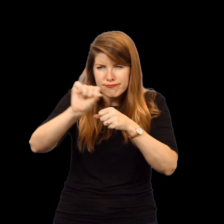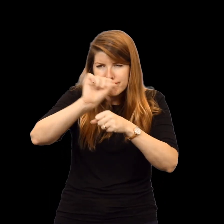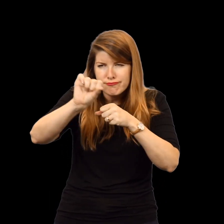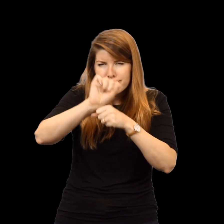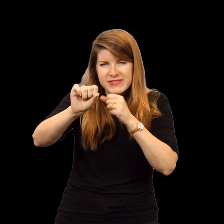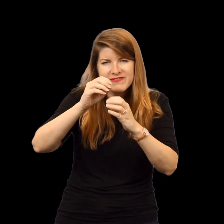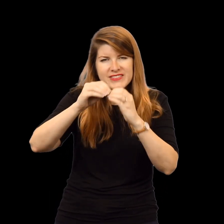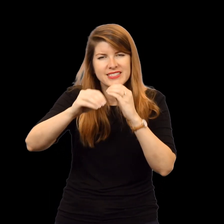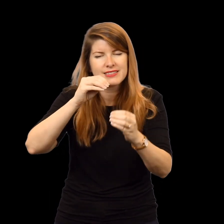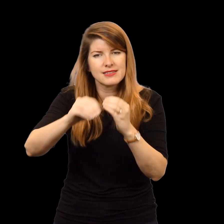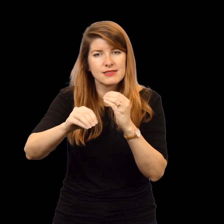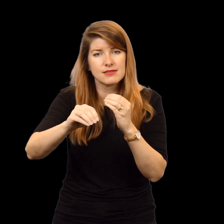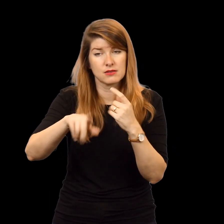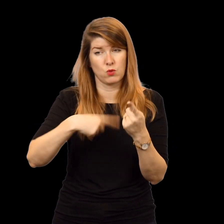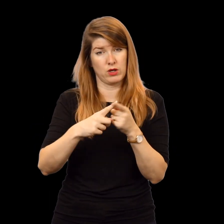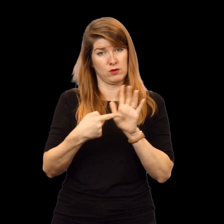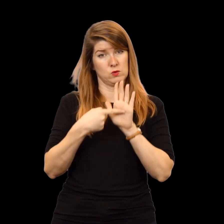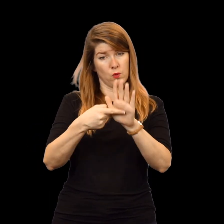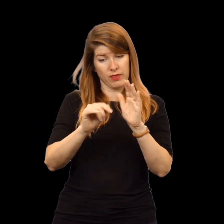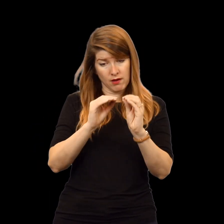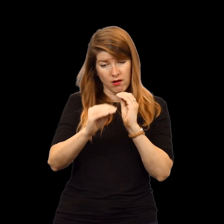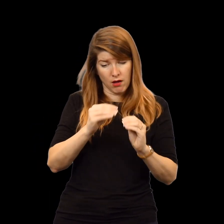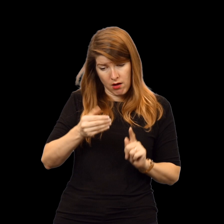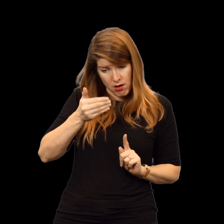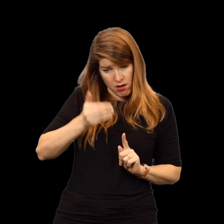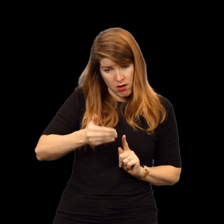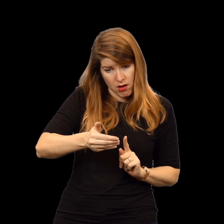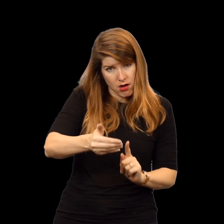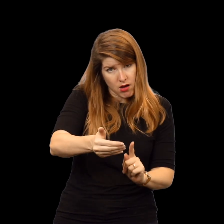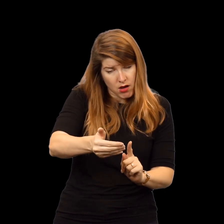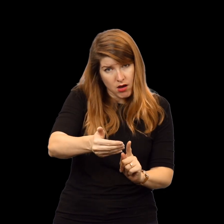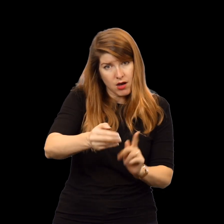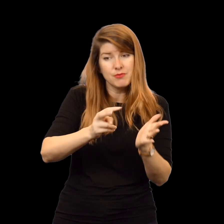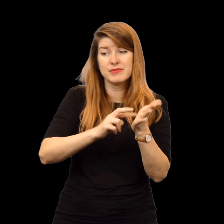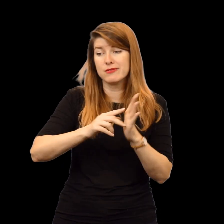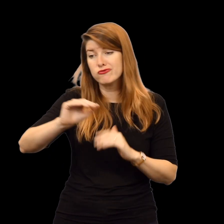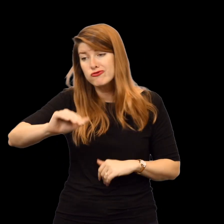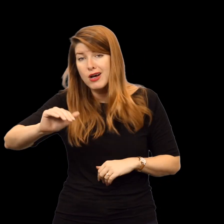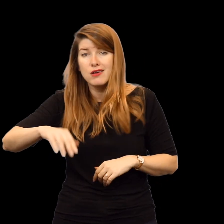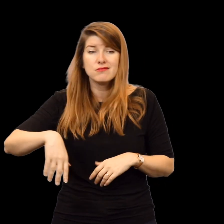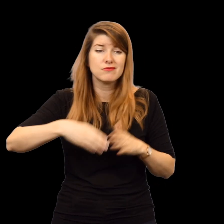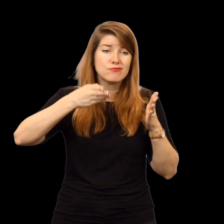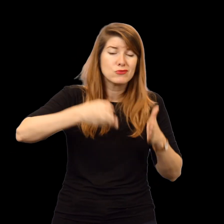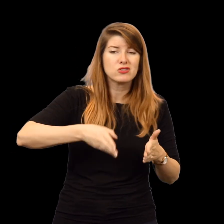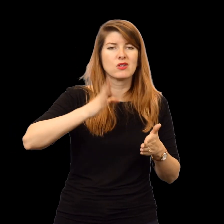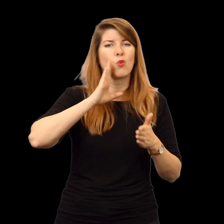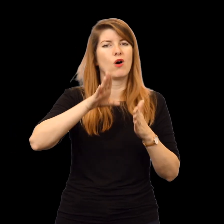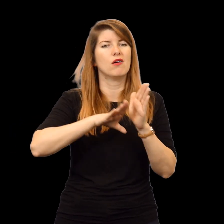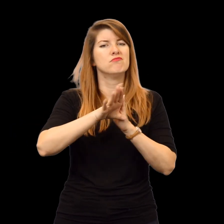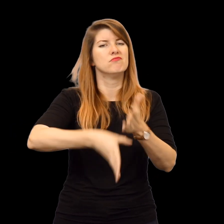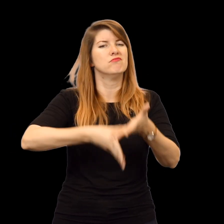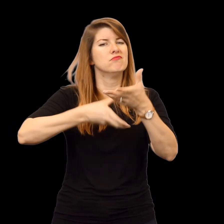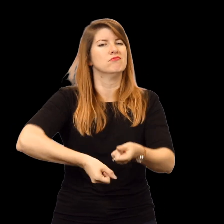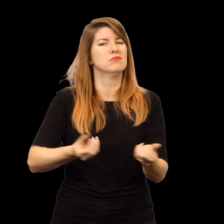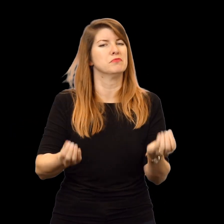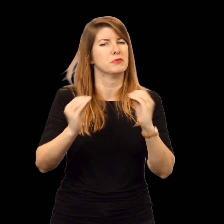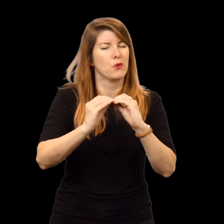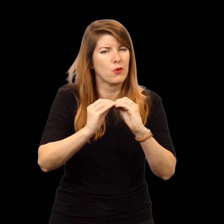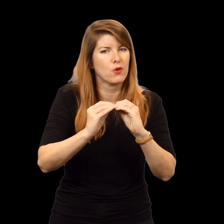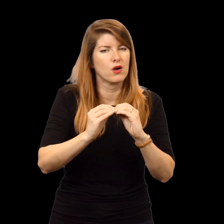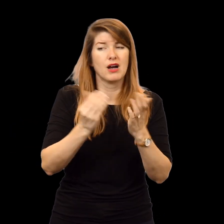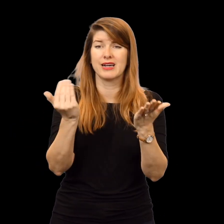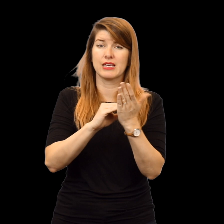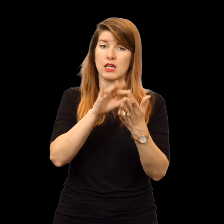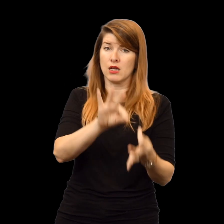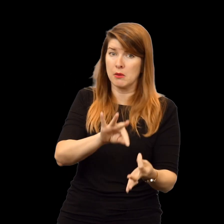when I do that repeatedly, the child, person, comes to trust me more. Again,